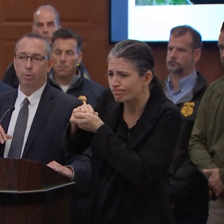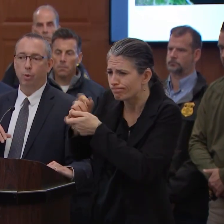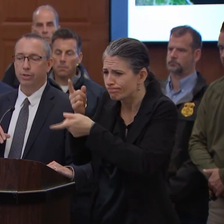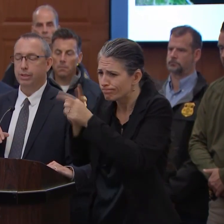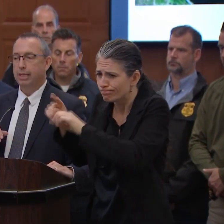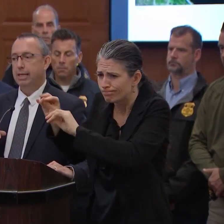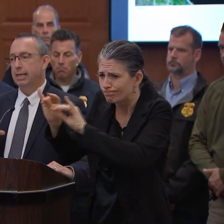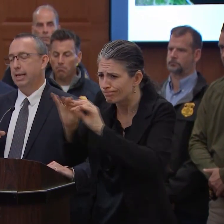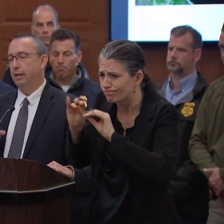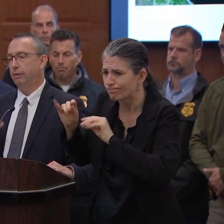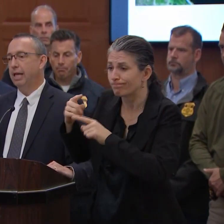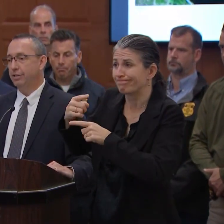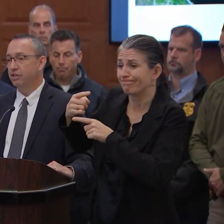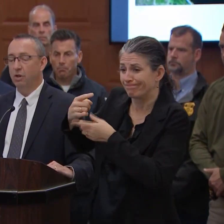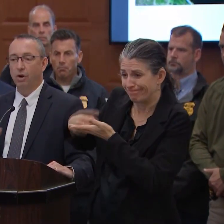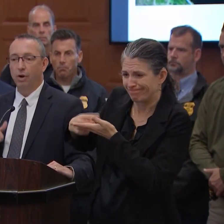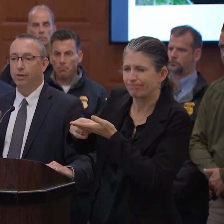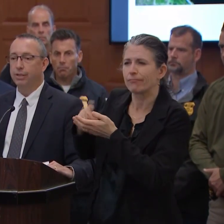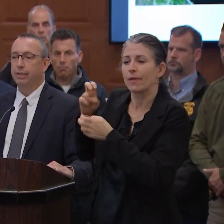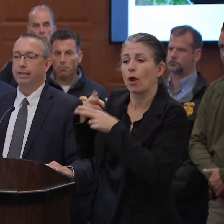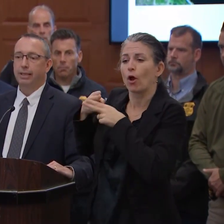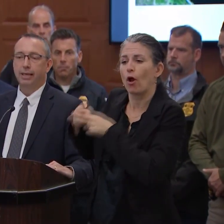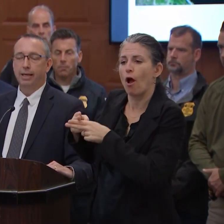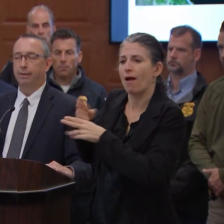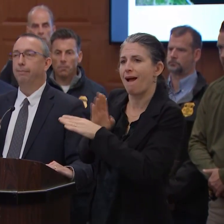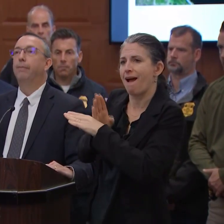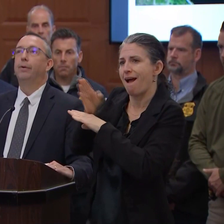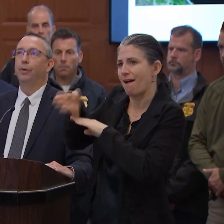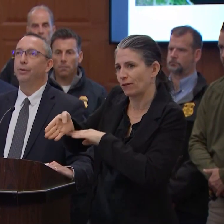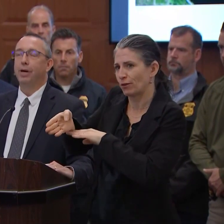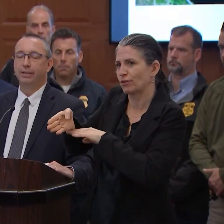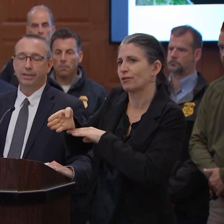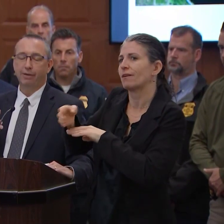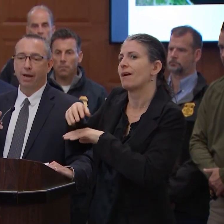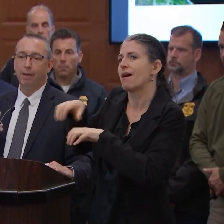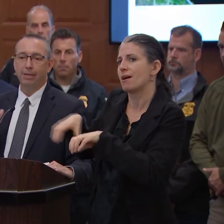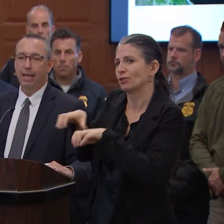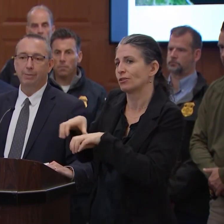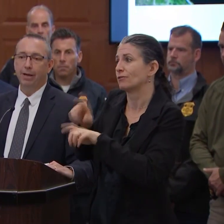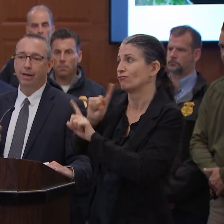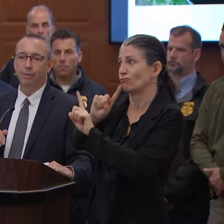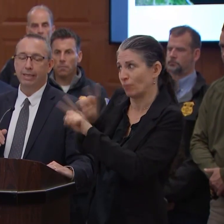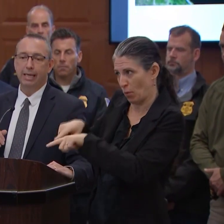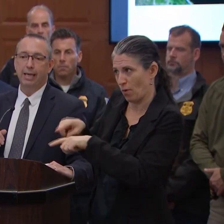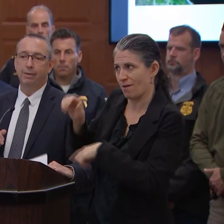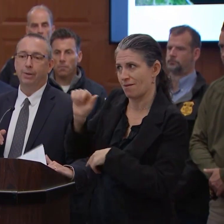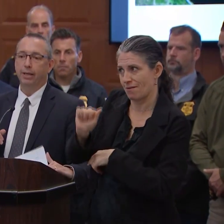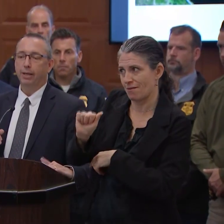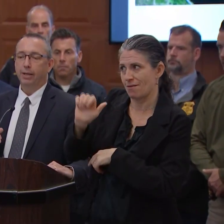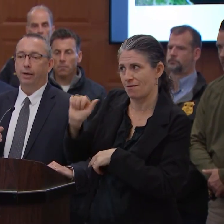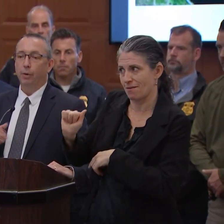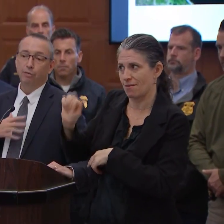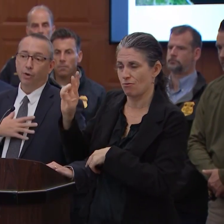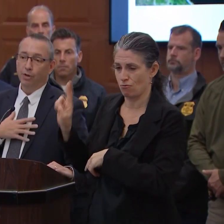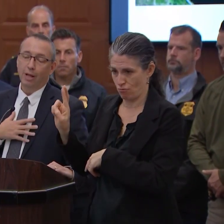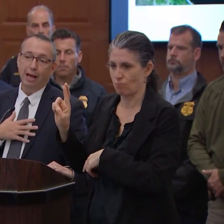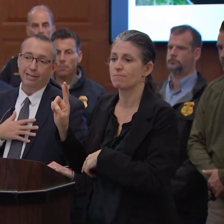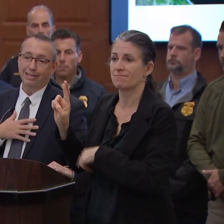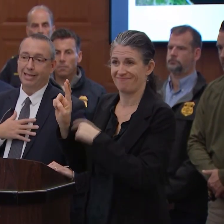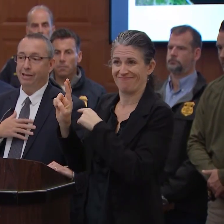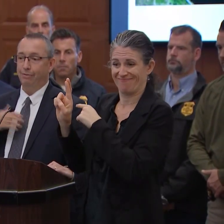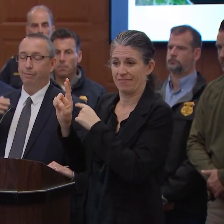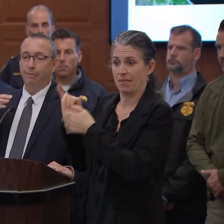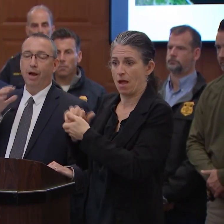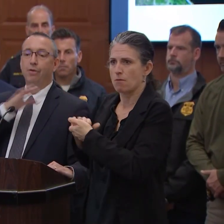after-action reports, lessons learned. We don't want this to ever happen to anybody ever again, but we've learned a lot